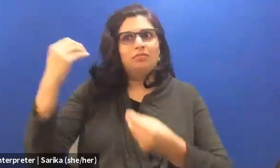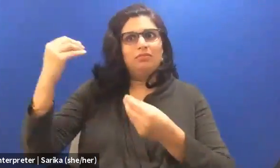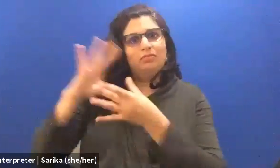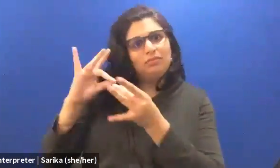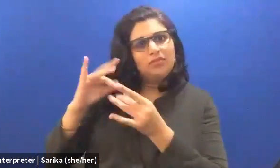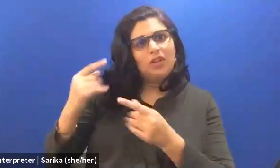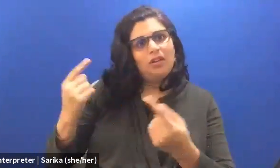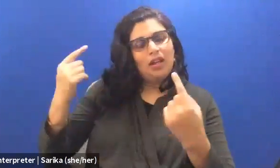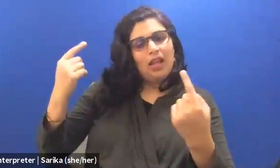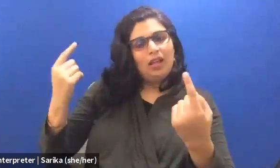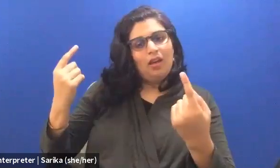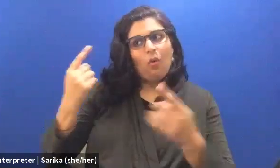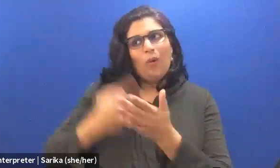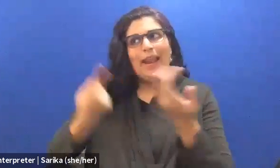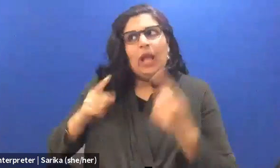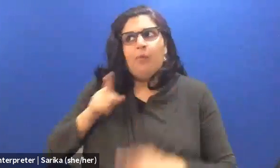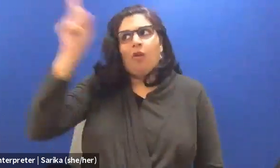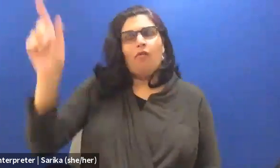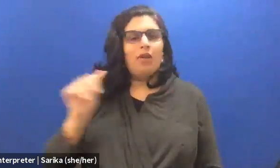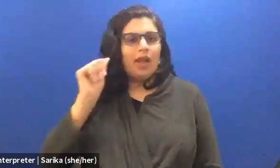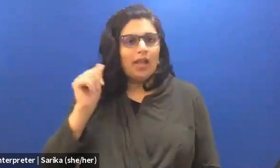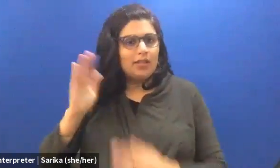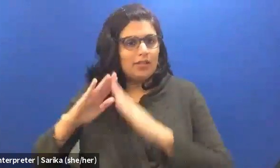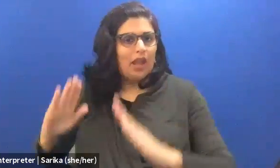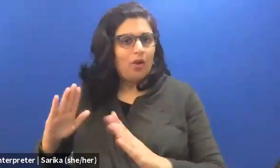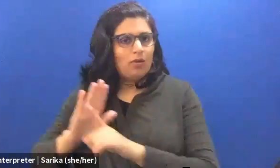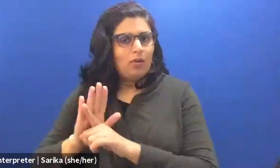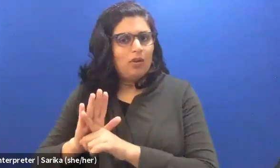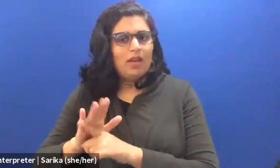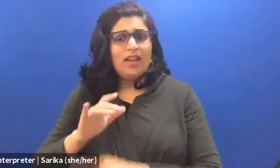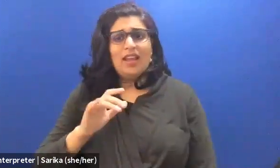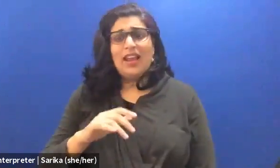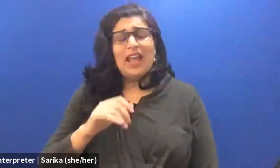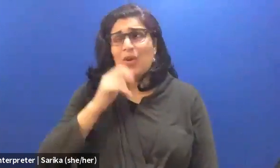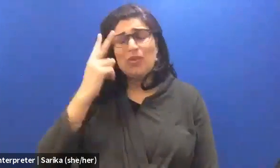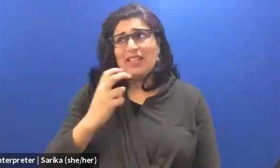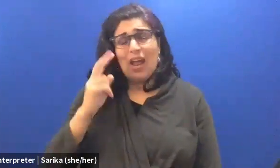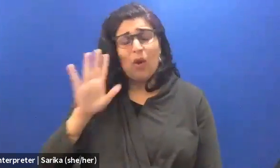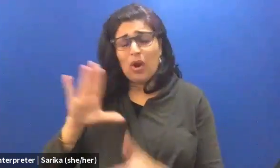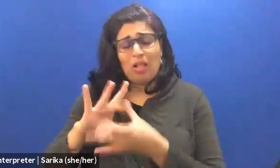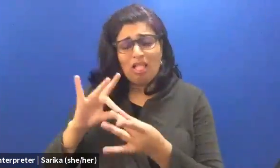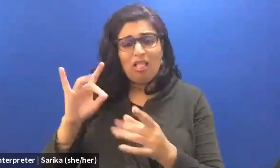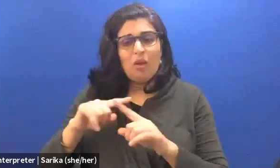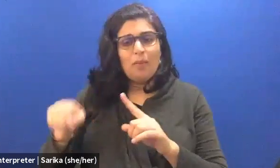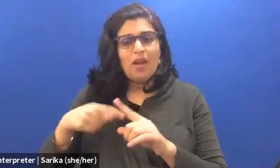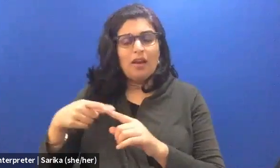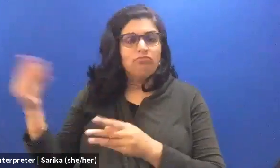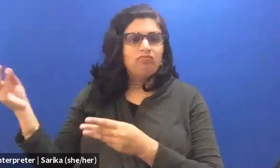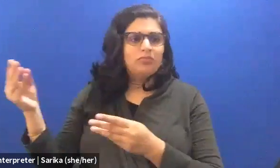my auntie's house, and I don't have any reason to doubt what she's saying, but a lot of our stuff is